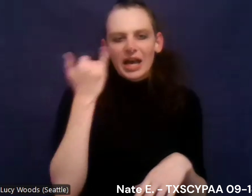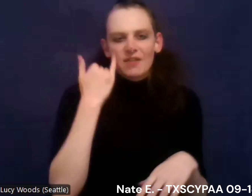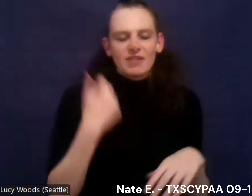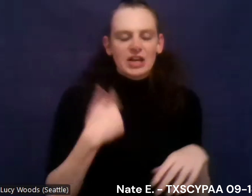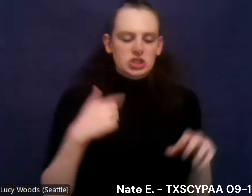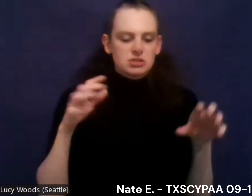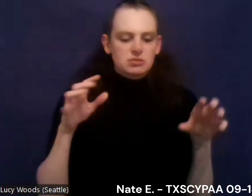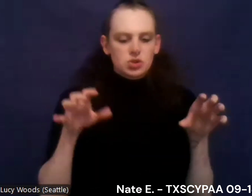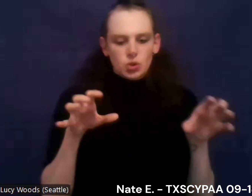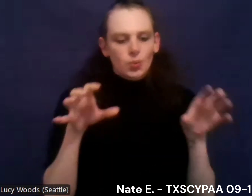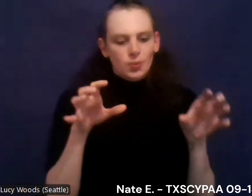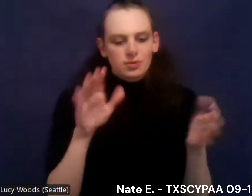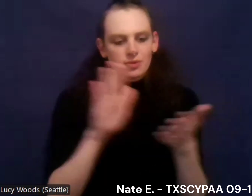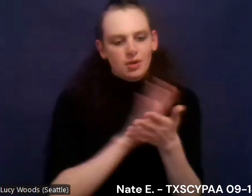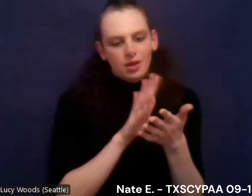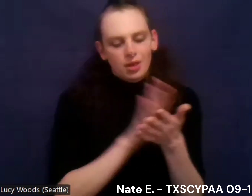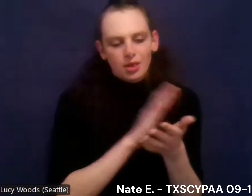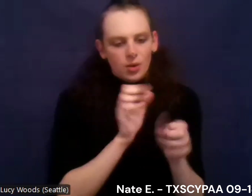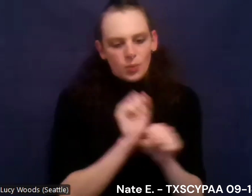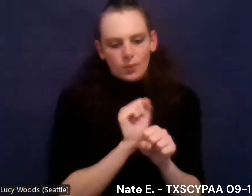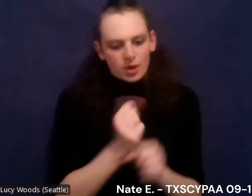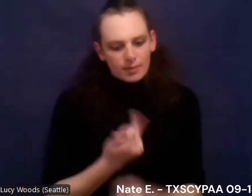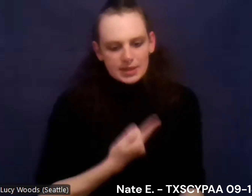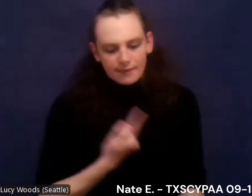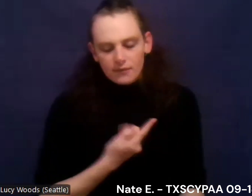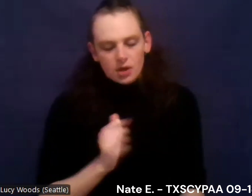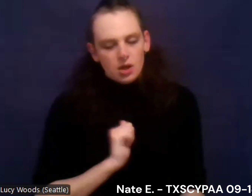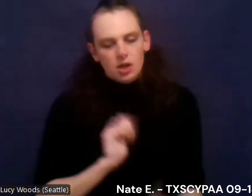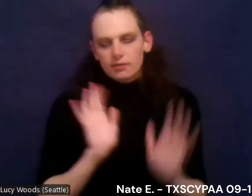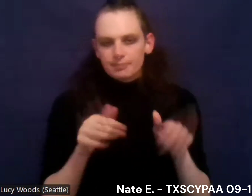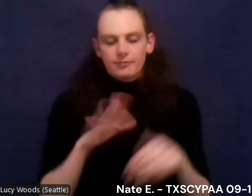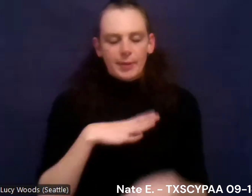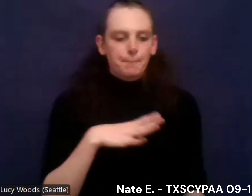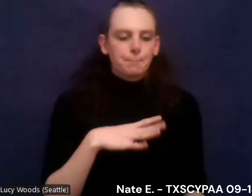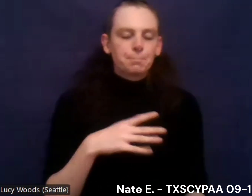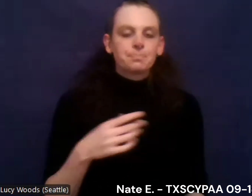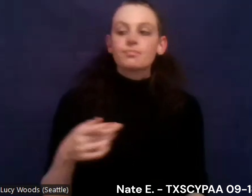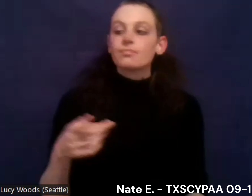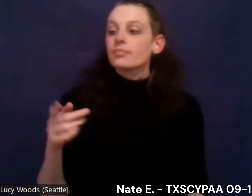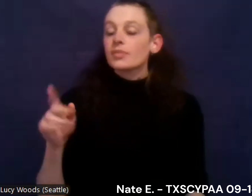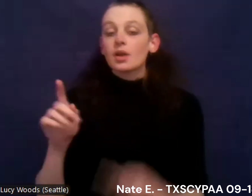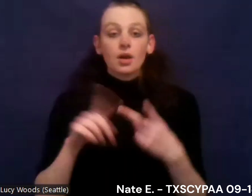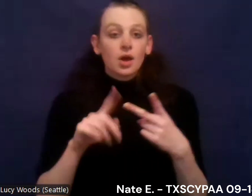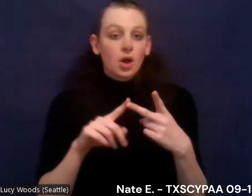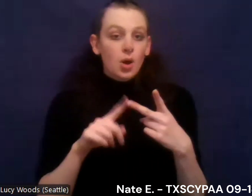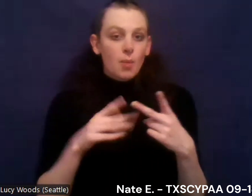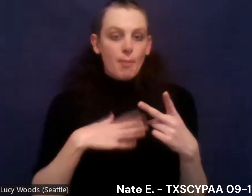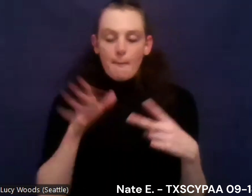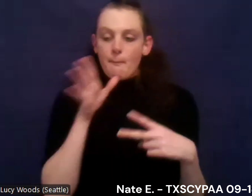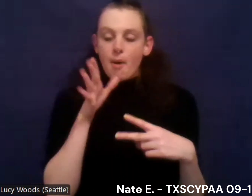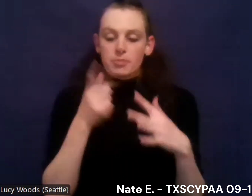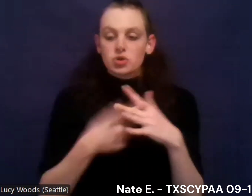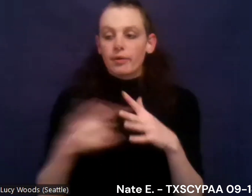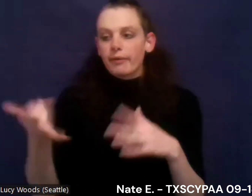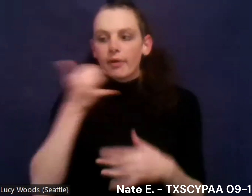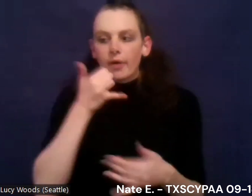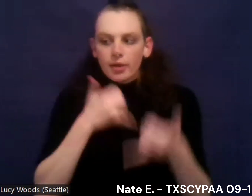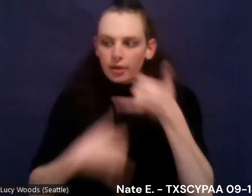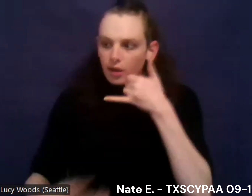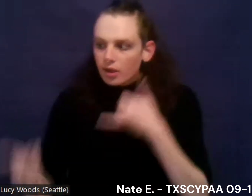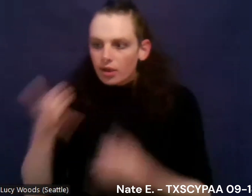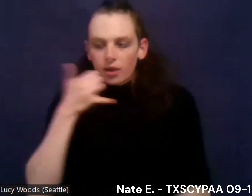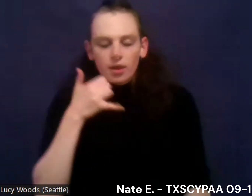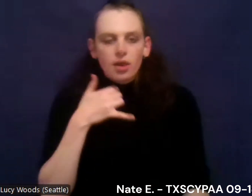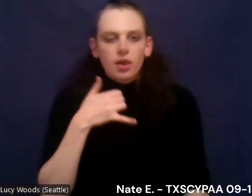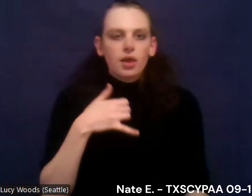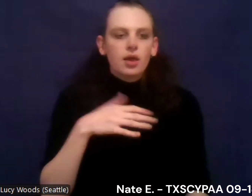booklets, just do packets. And so that happened. And the second thing was happening. My mom started calling, and she told me, she'd basically say, "Hey,